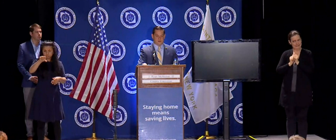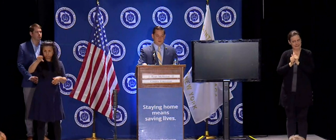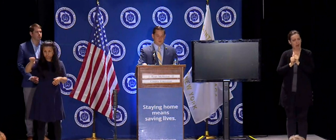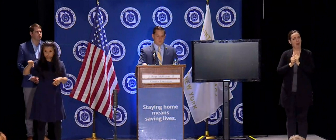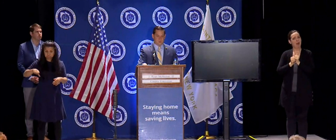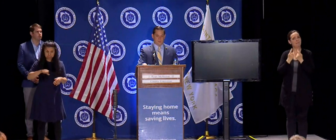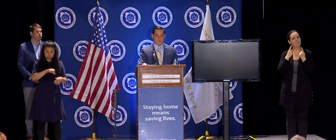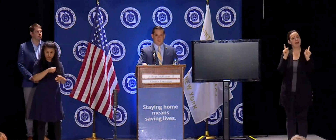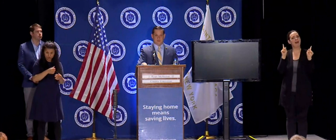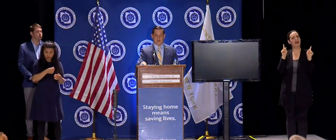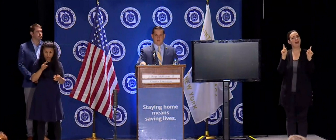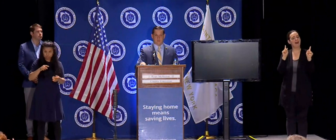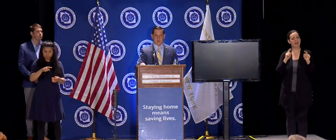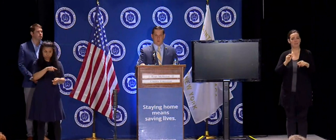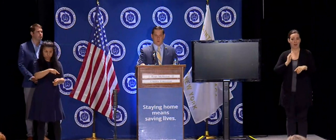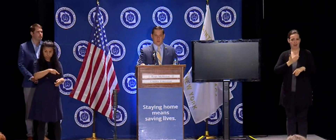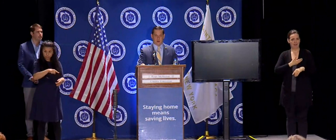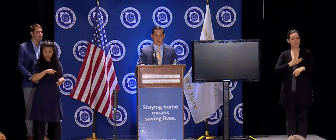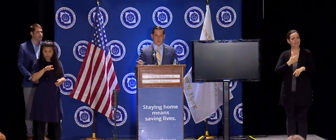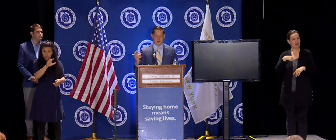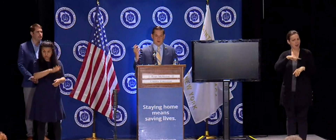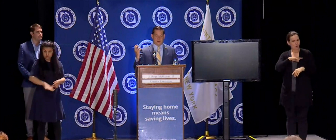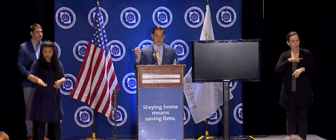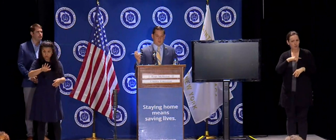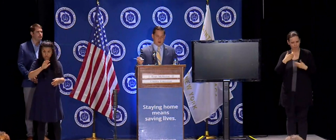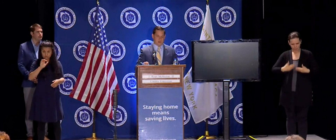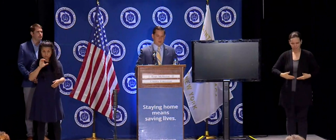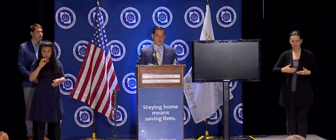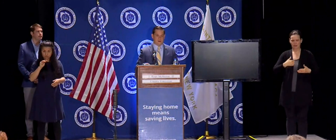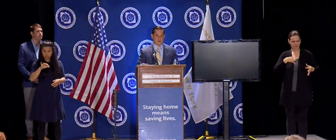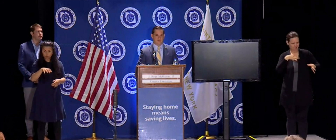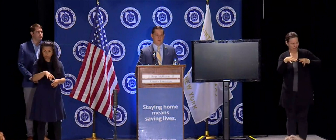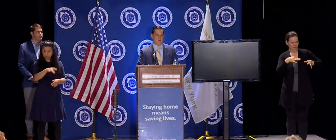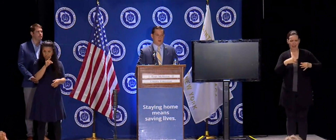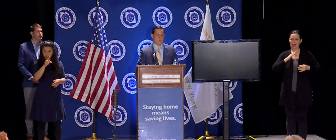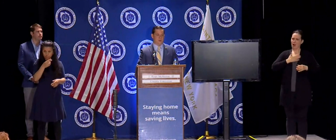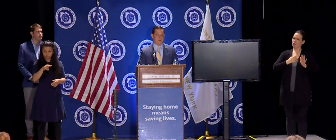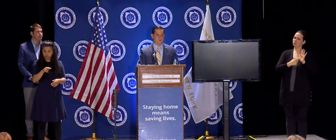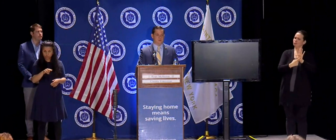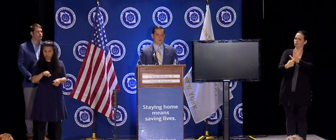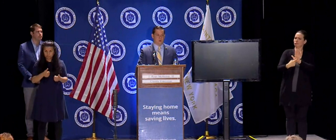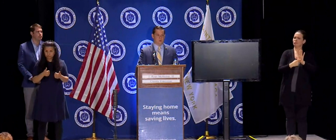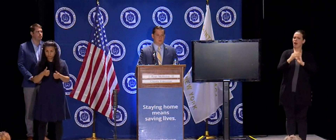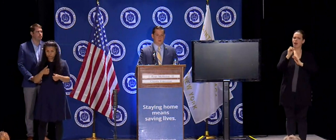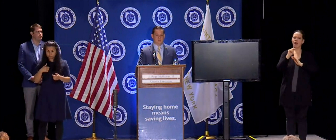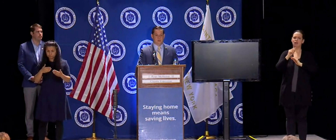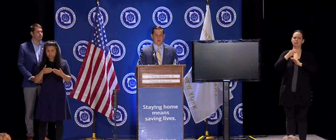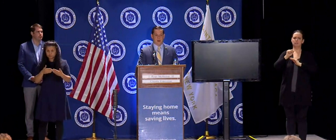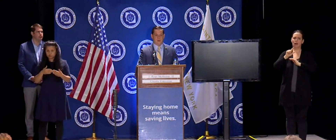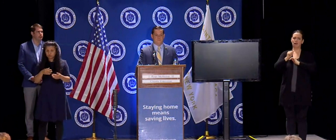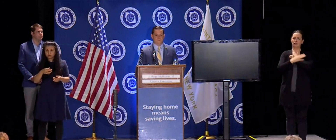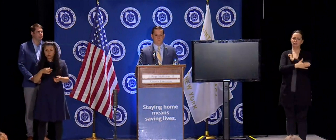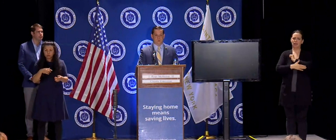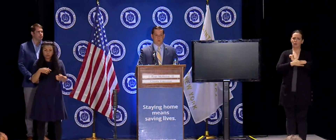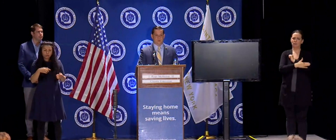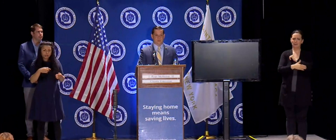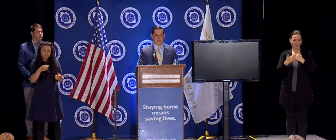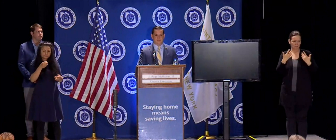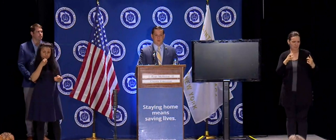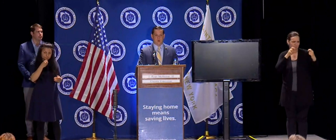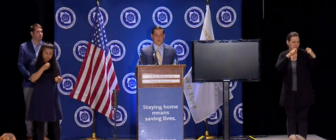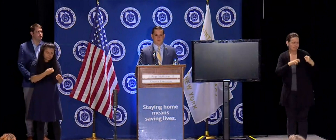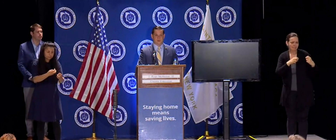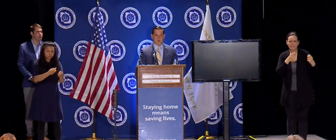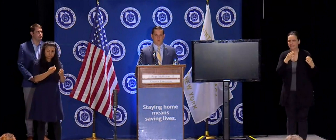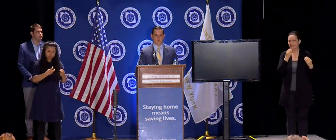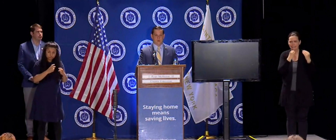For us to tell them about who we are, I know the mayor and I and Rob had dinner a couple times with these folks, and they got